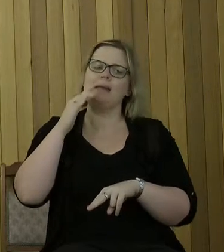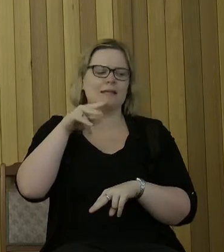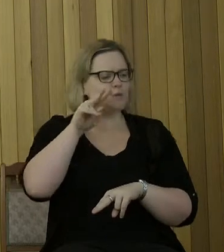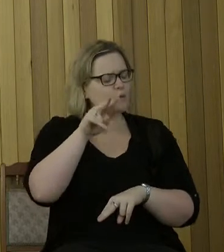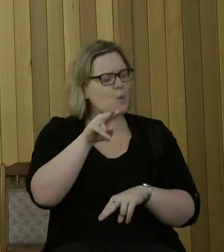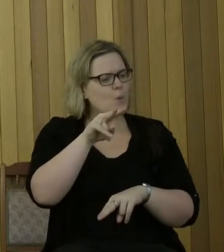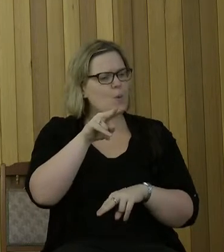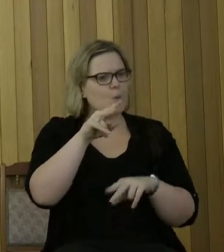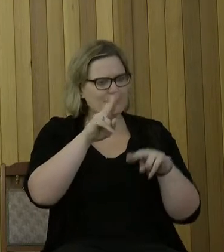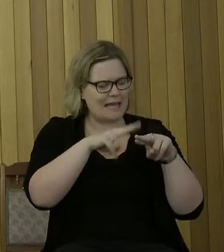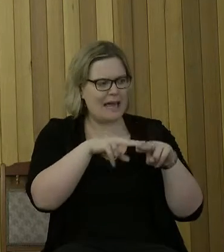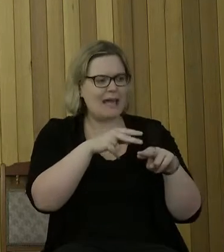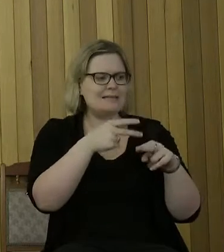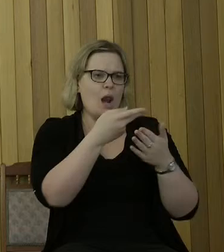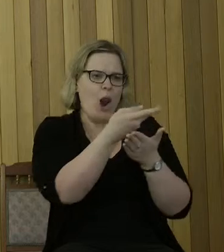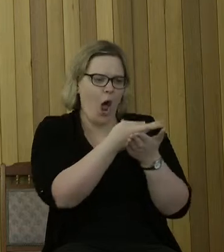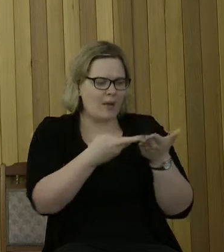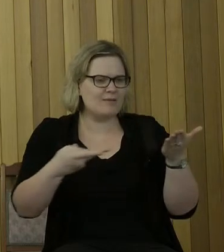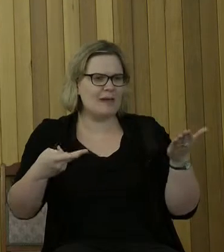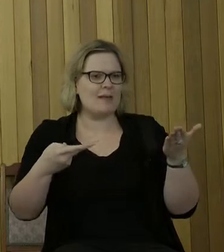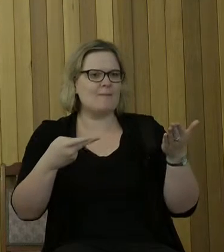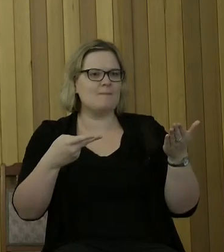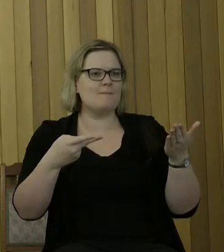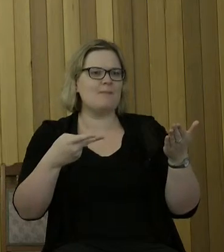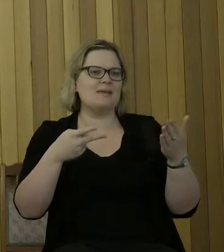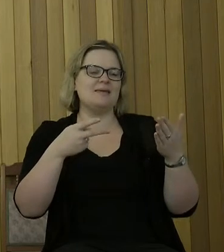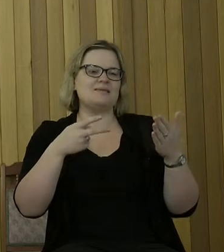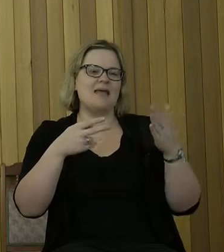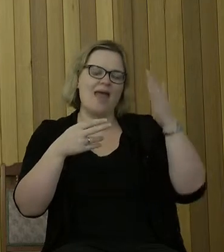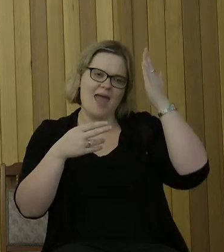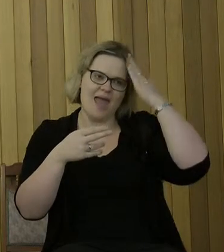his bed with his head on the arm of the chair.